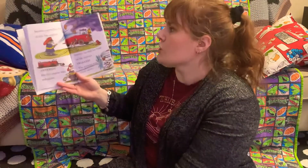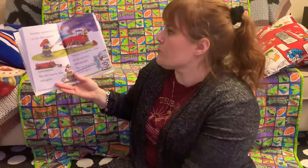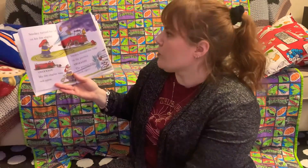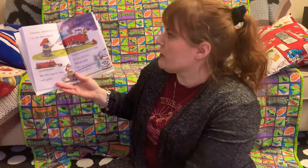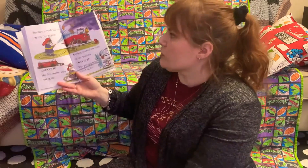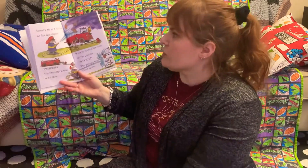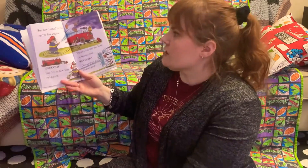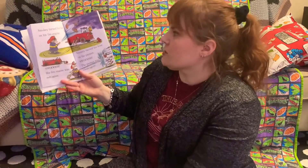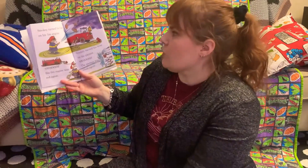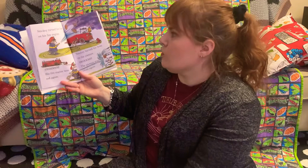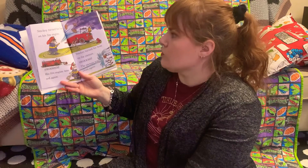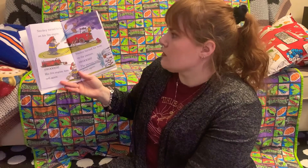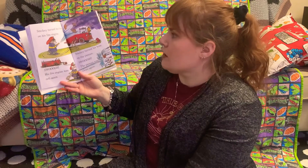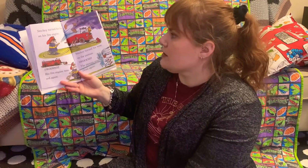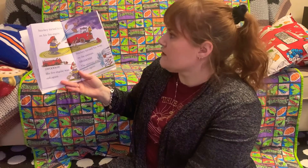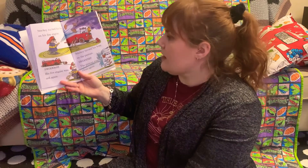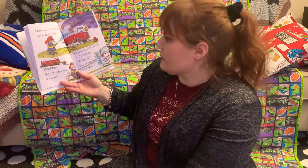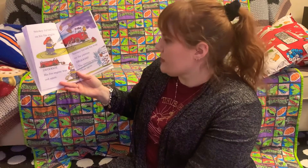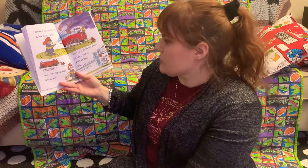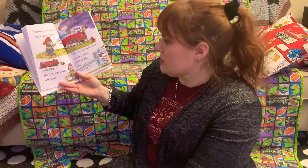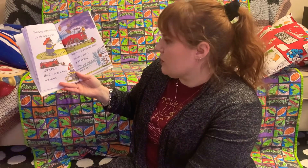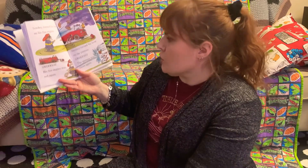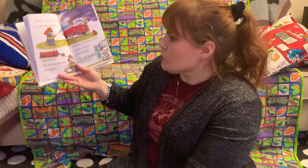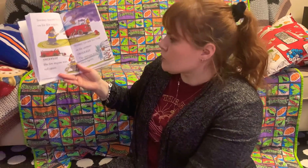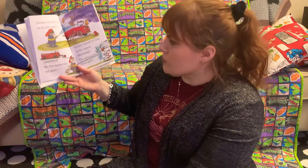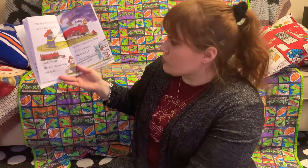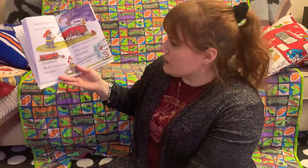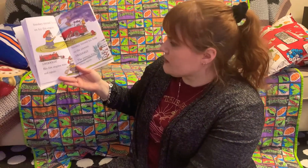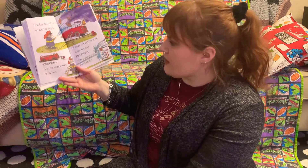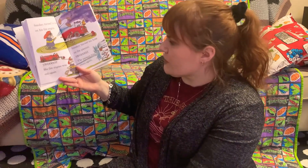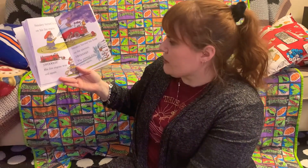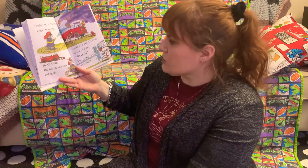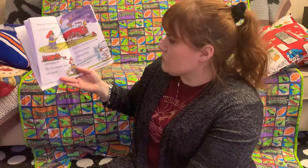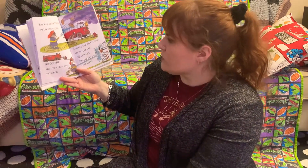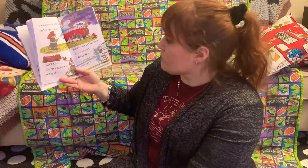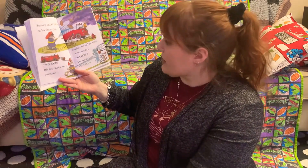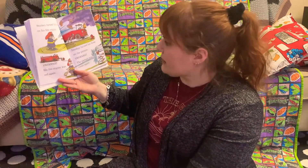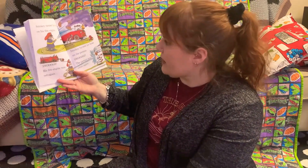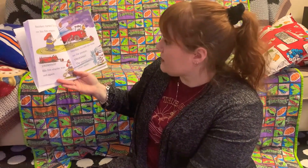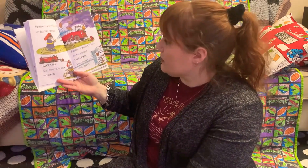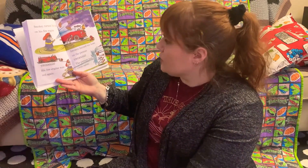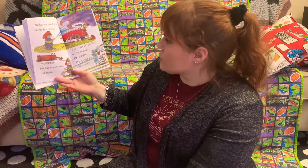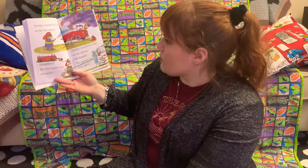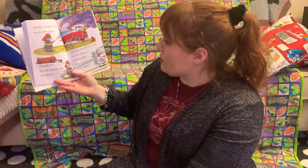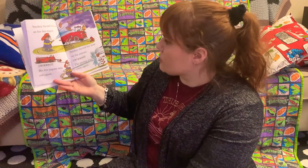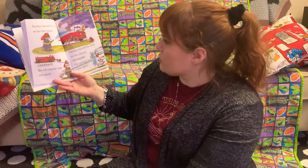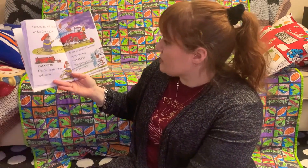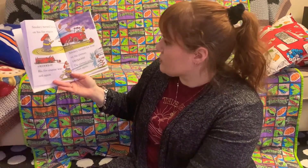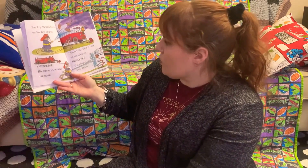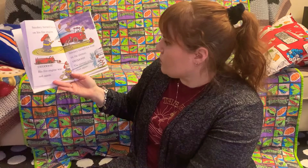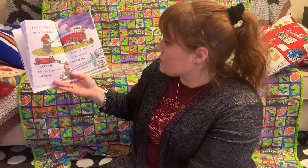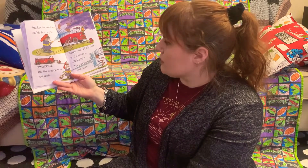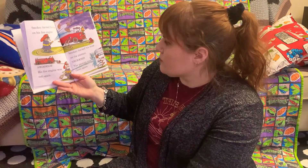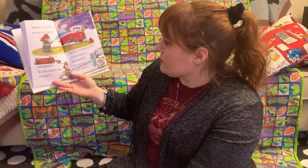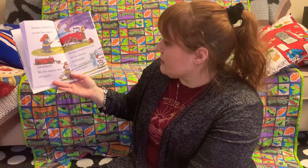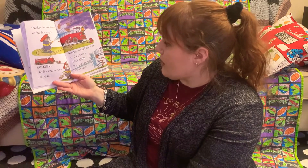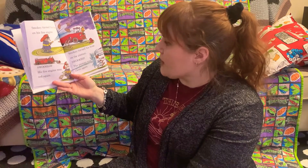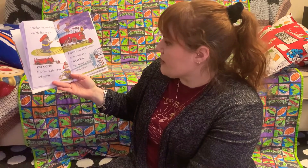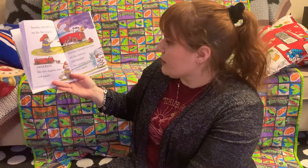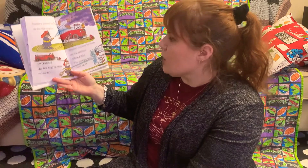Smokey turned his hose on his fire engine. Swoosh, his fire engine was red again. Smokey turned his hose on the pieman.